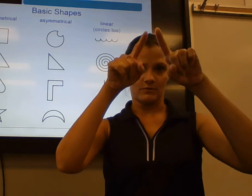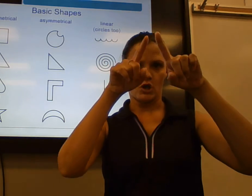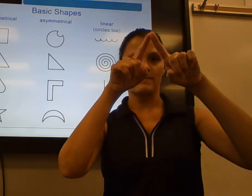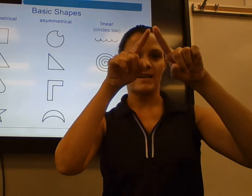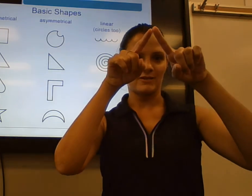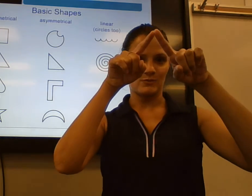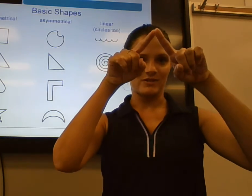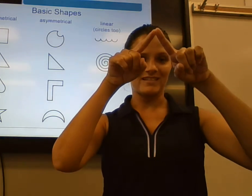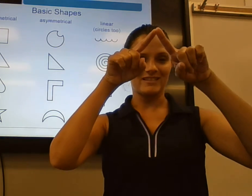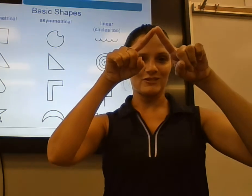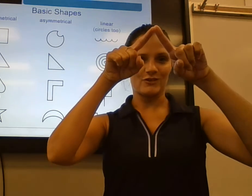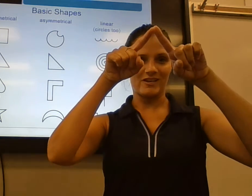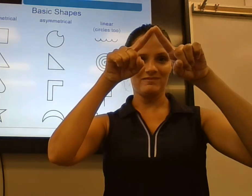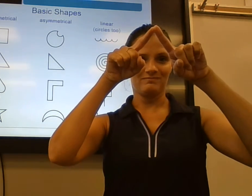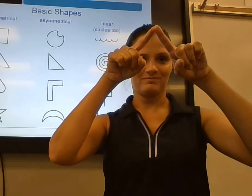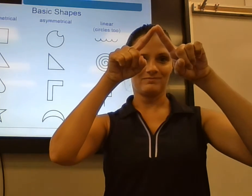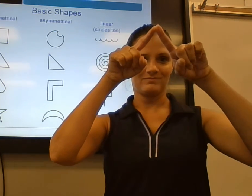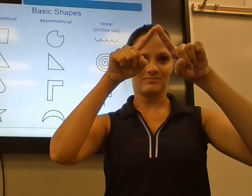Sorry, my hands weren't in the screen.